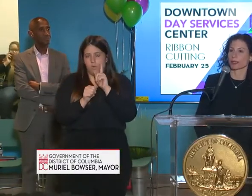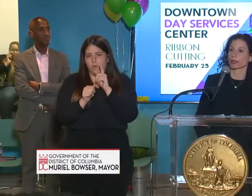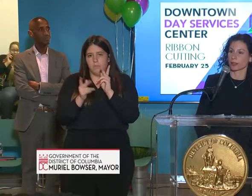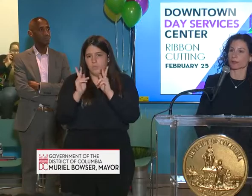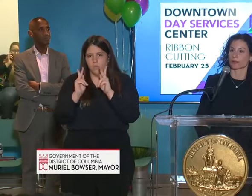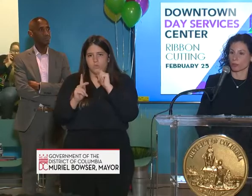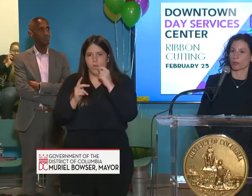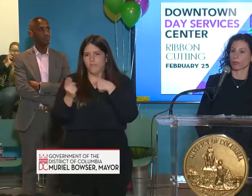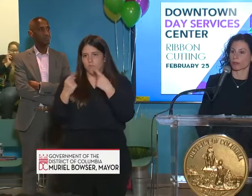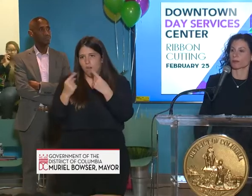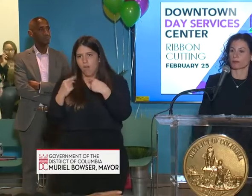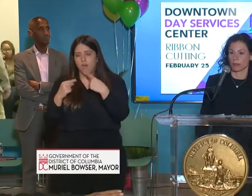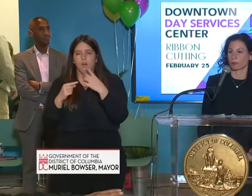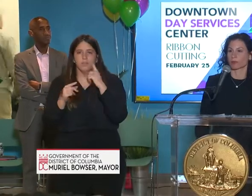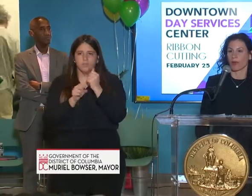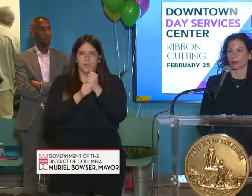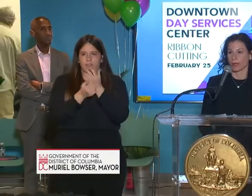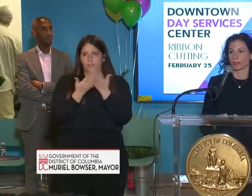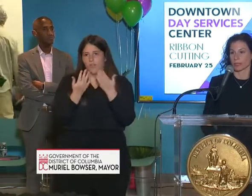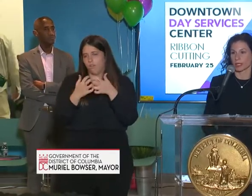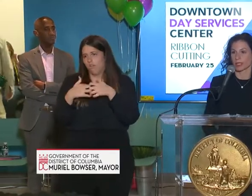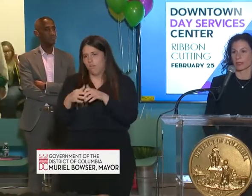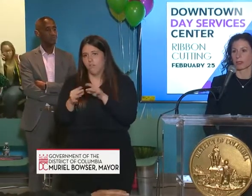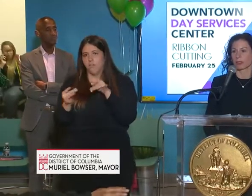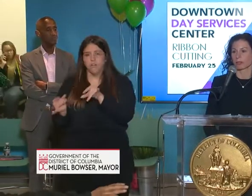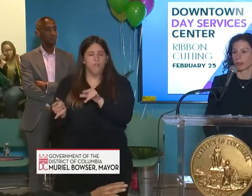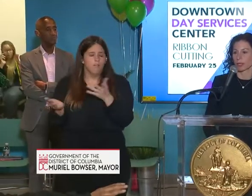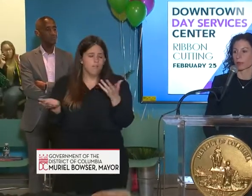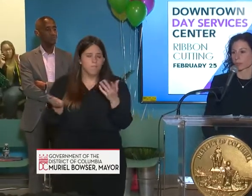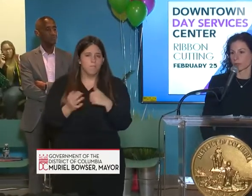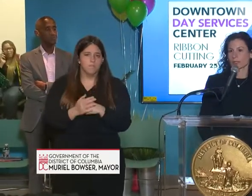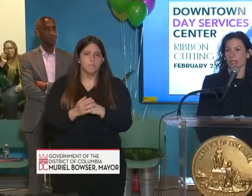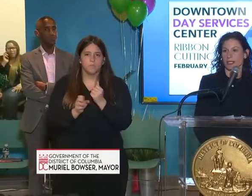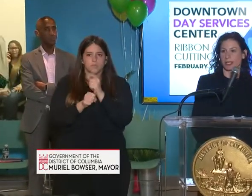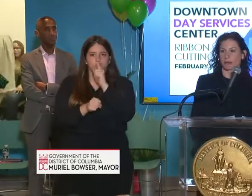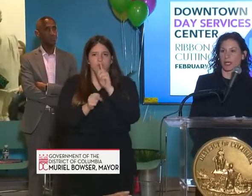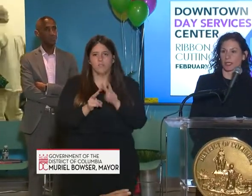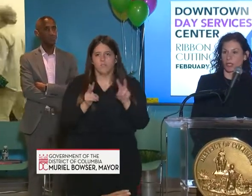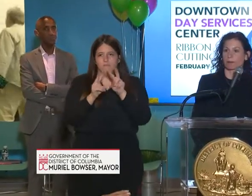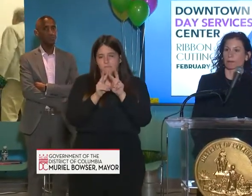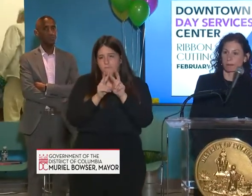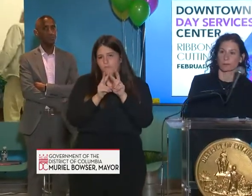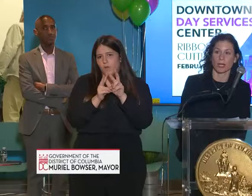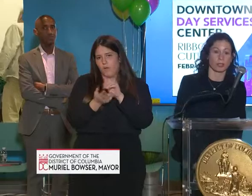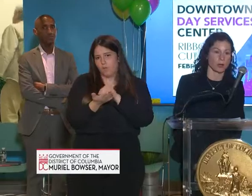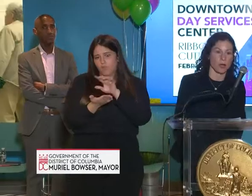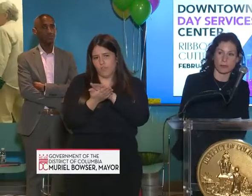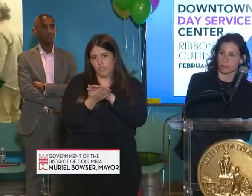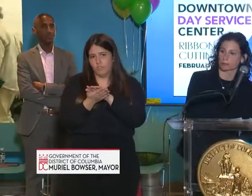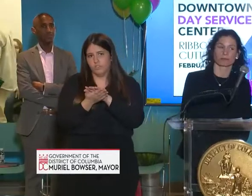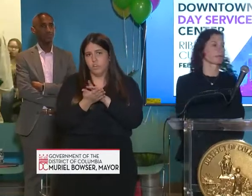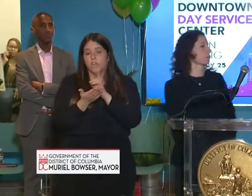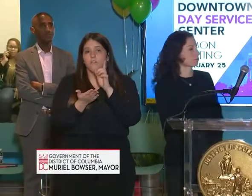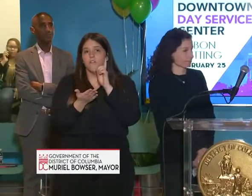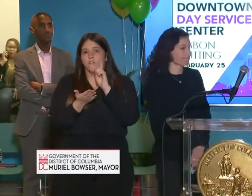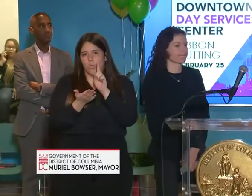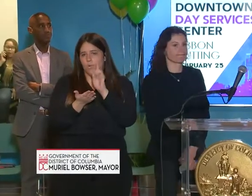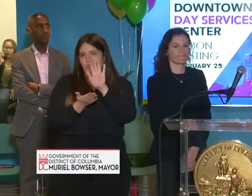steps to get the vital records in order to obtain identification at no